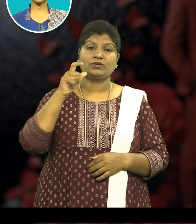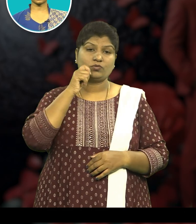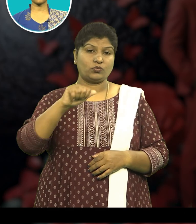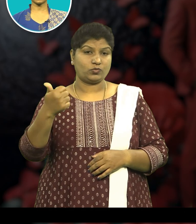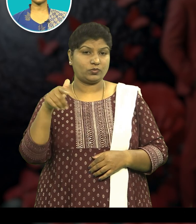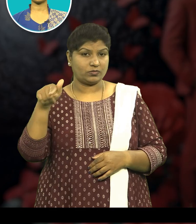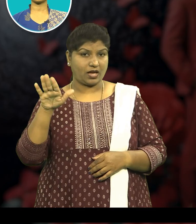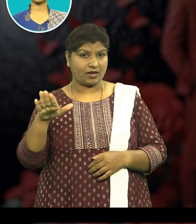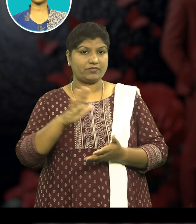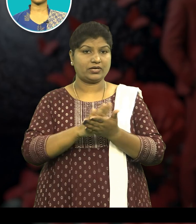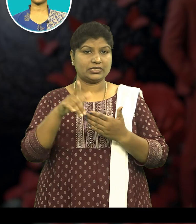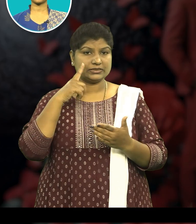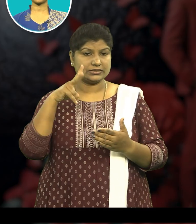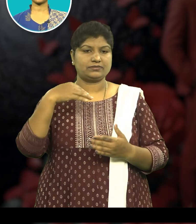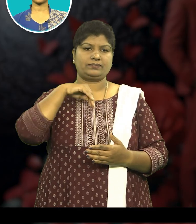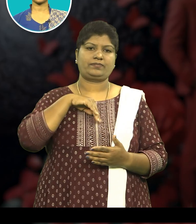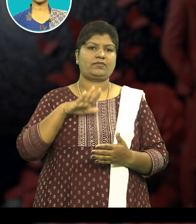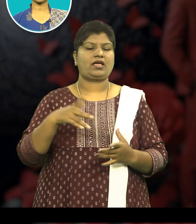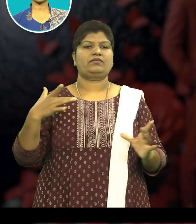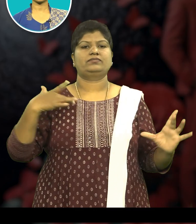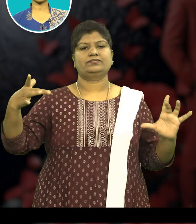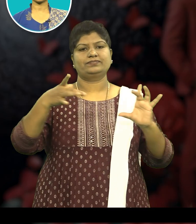with HIV.